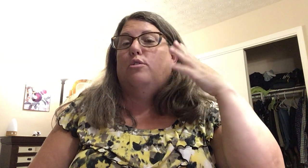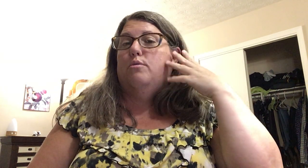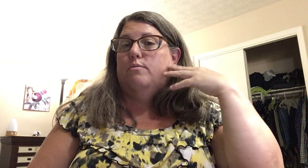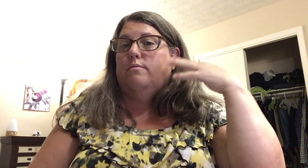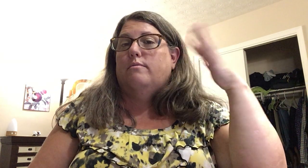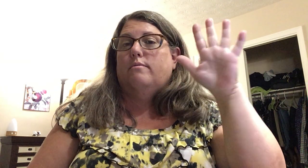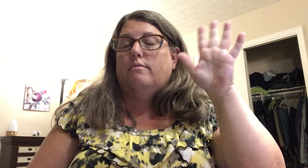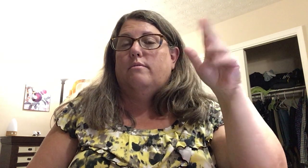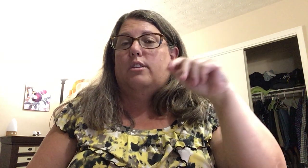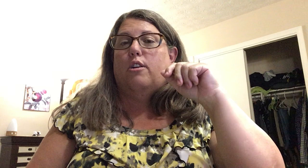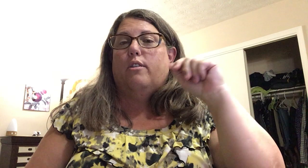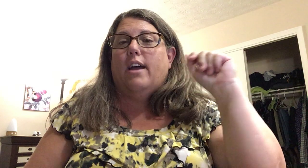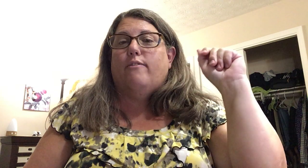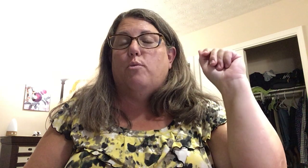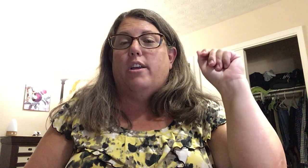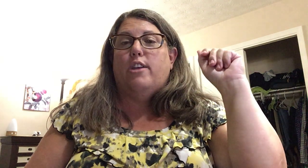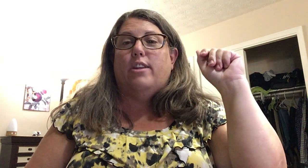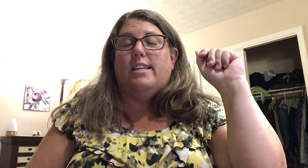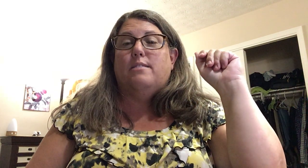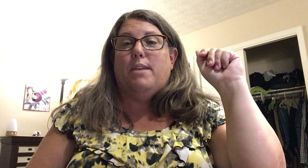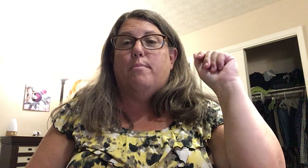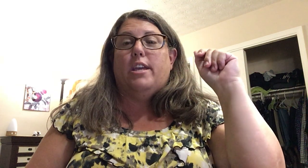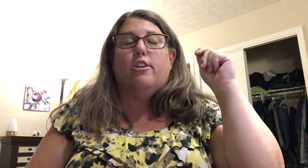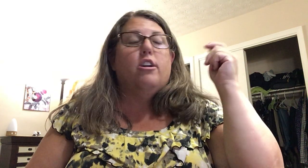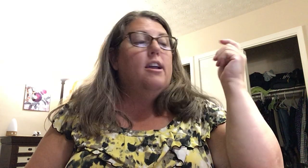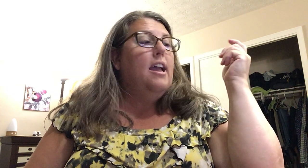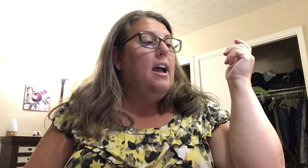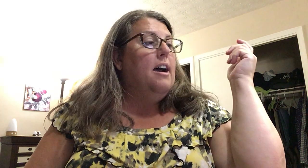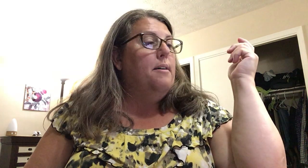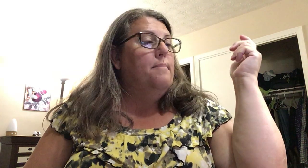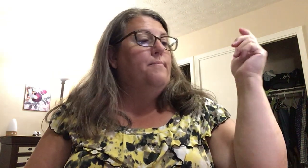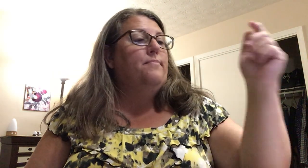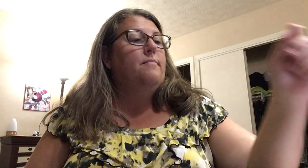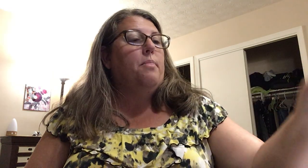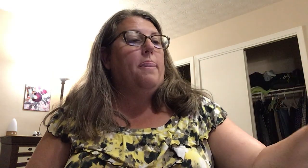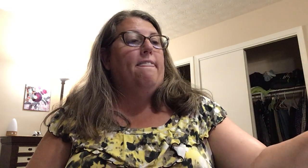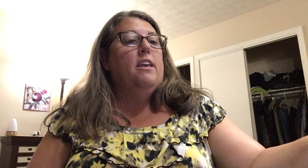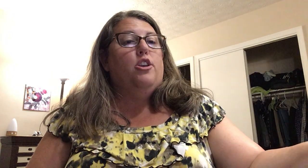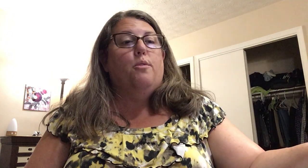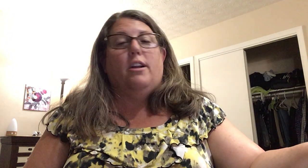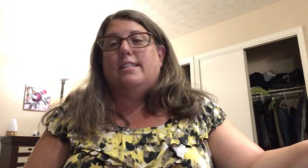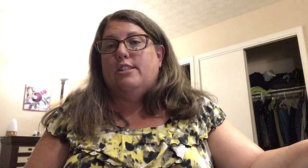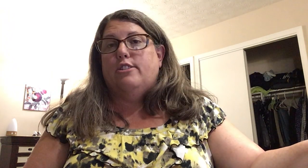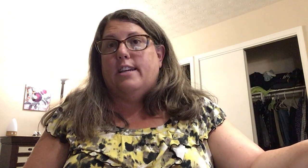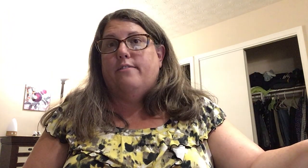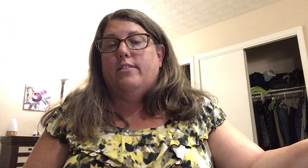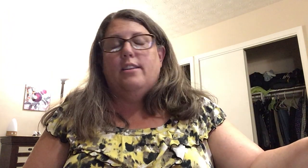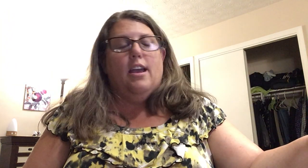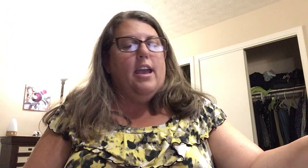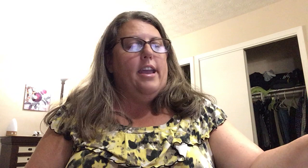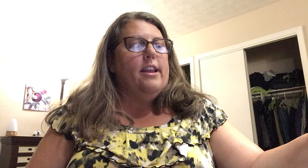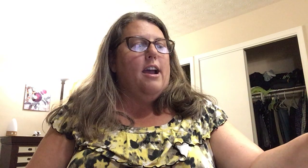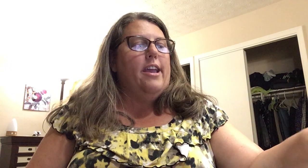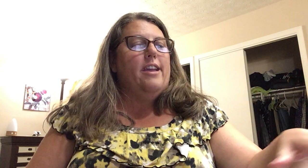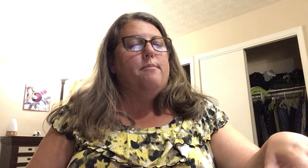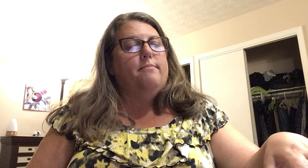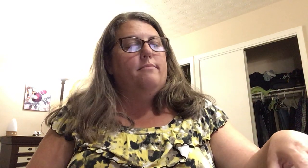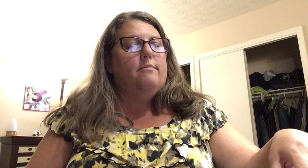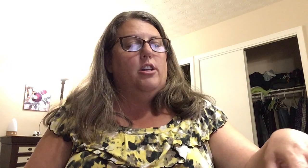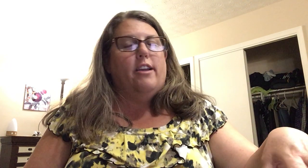to, have to wear hearing aids to be able to hear, you are considered deaf. And I am, I do